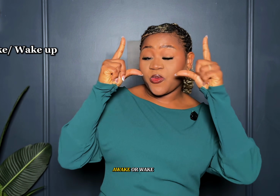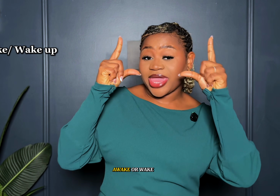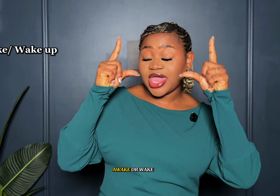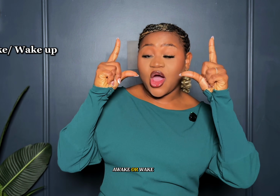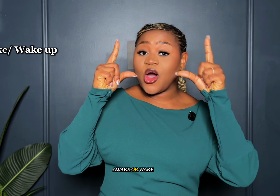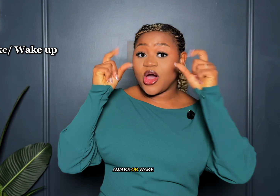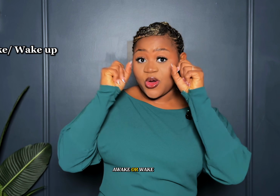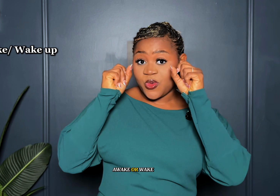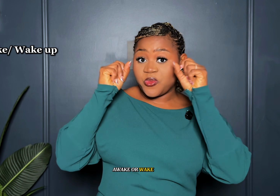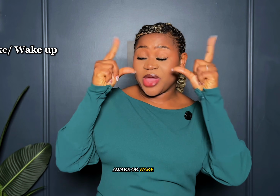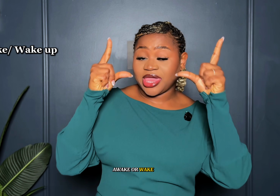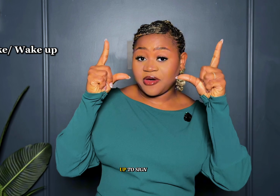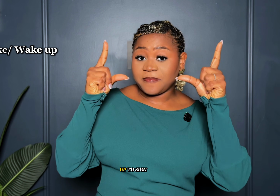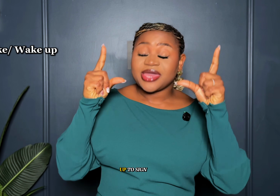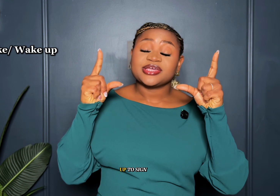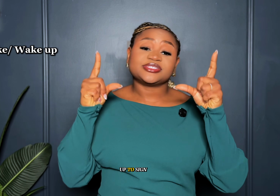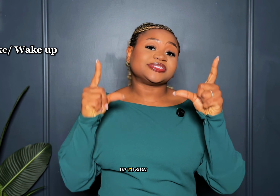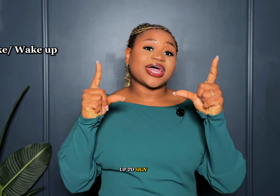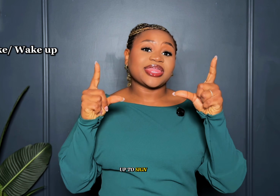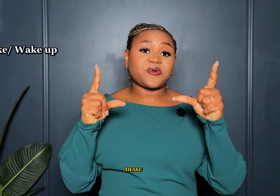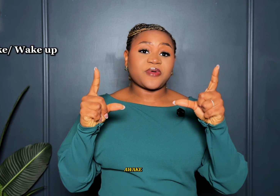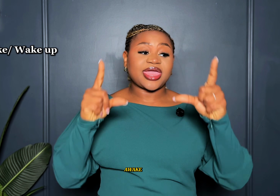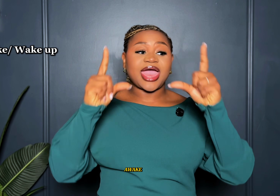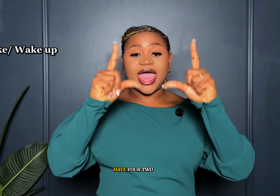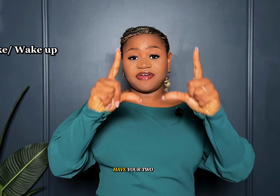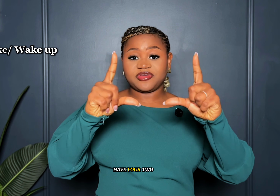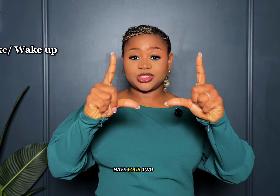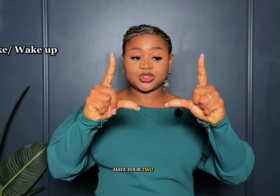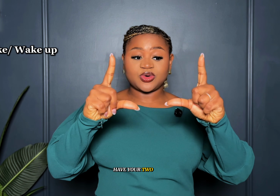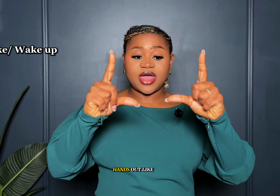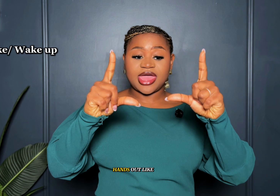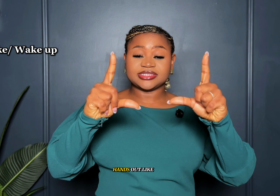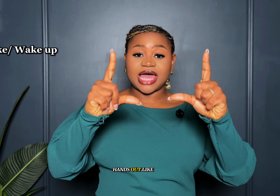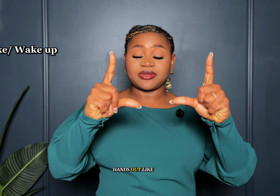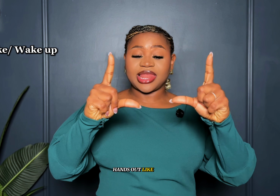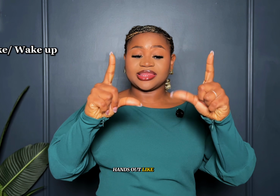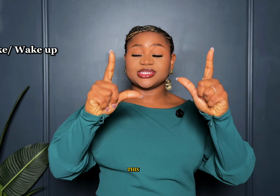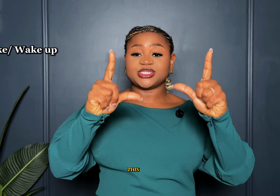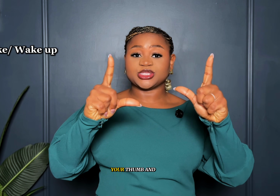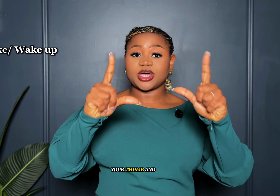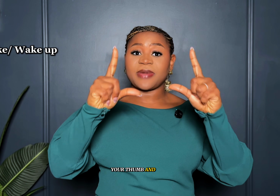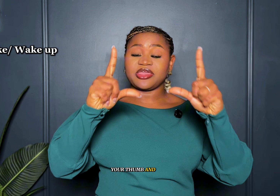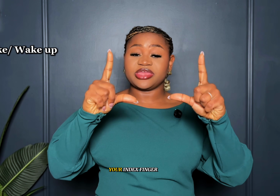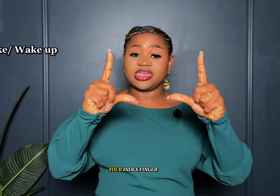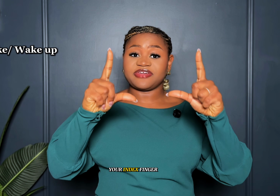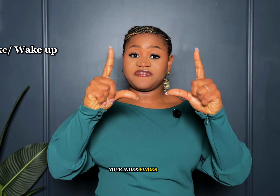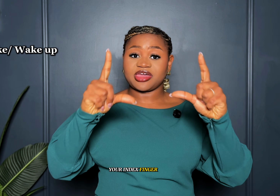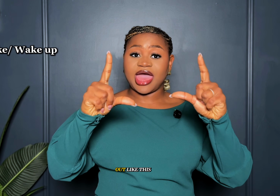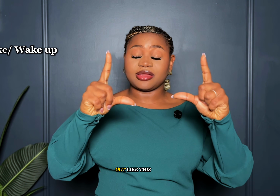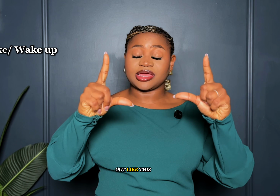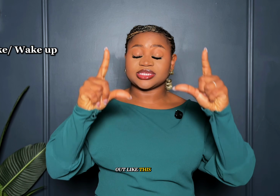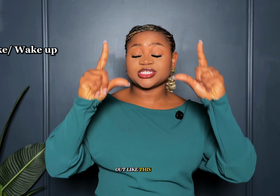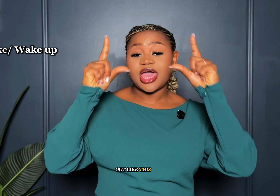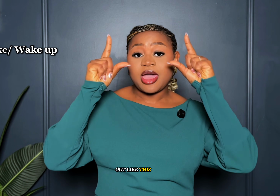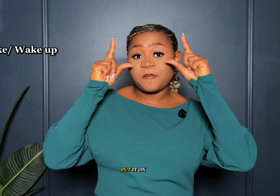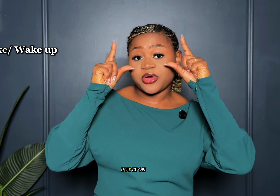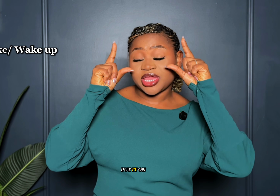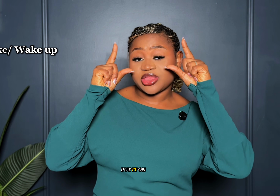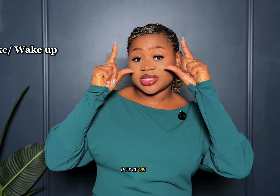Awake or wake up. To sign awake, have your two hands out like this, your thumb and your index finger out like this. Put it on the